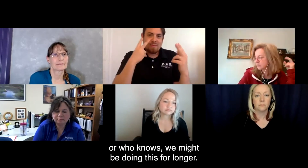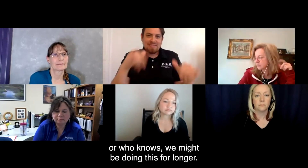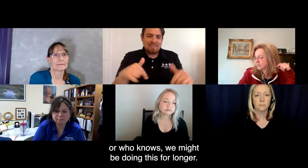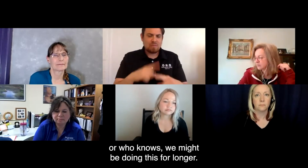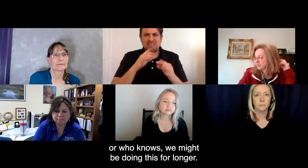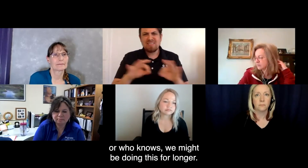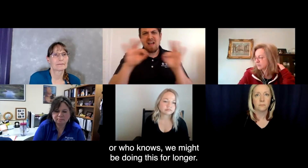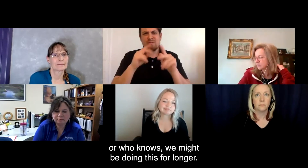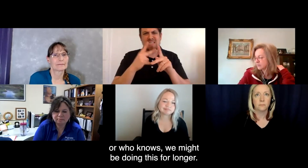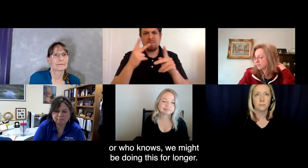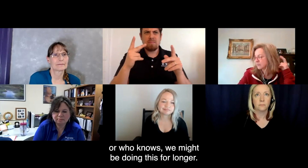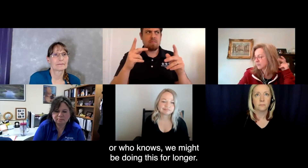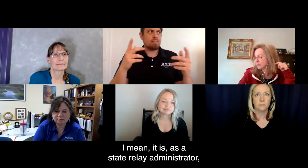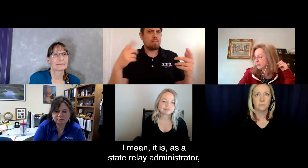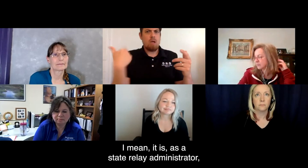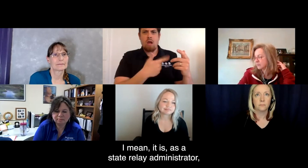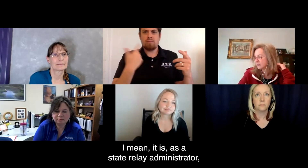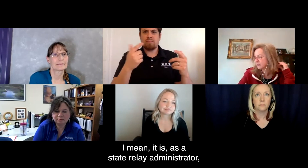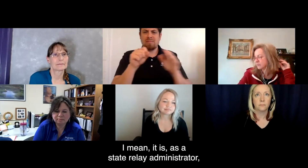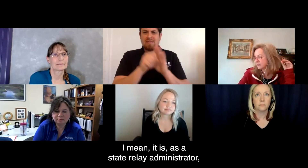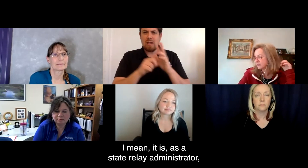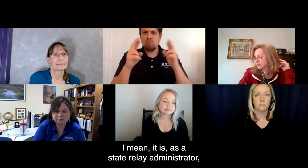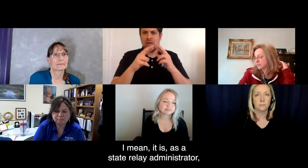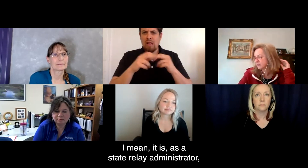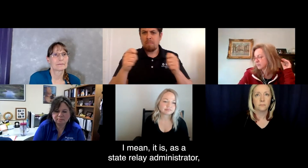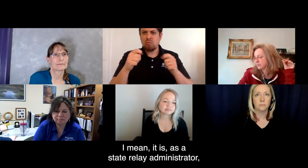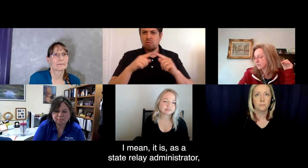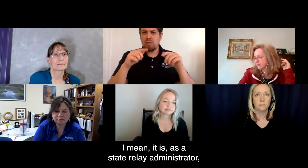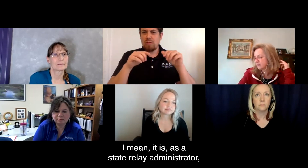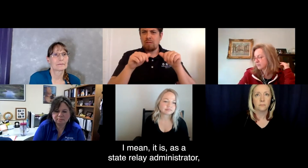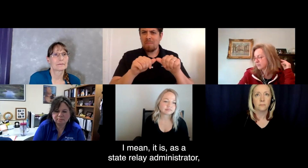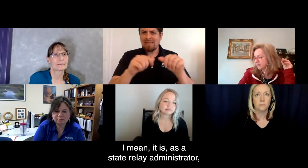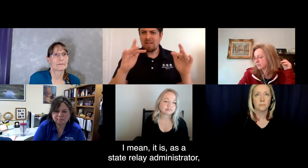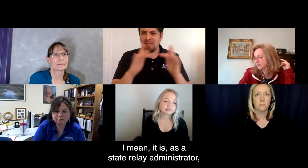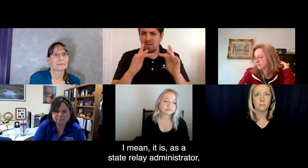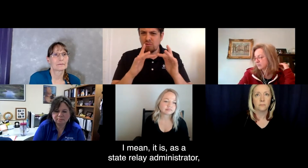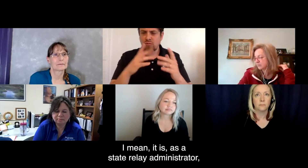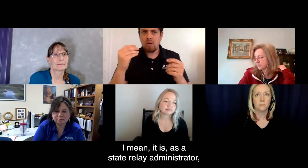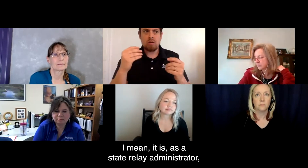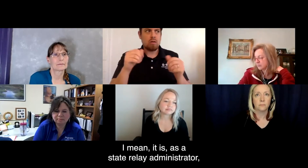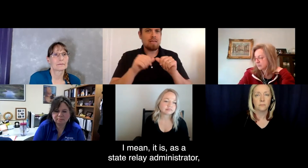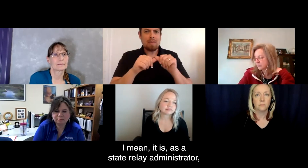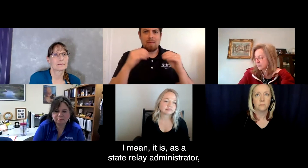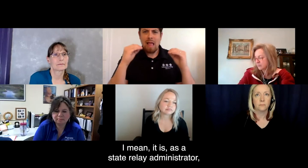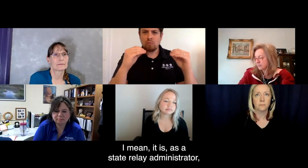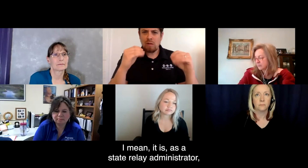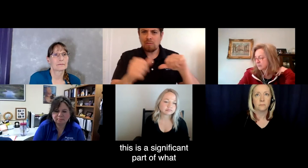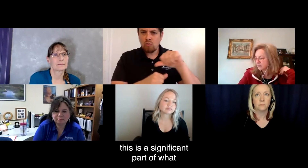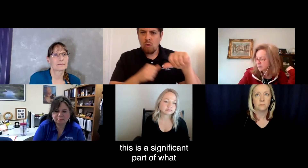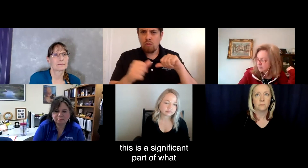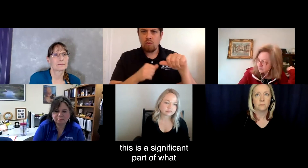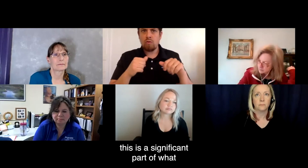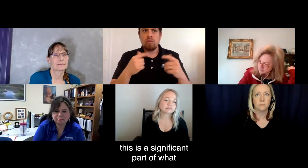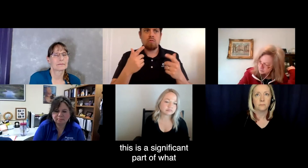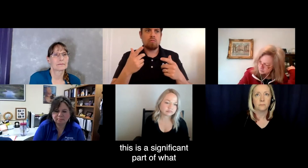Or who knows, we might be doing this for longer. I mean, it is, as a state relay administrator, this